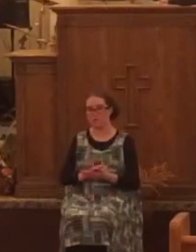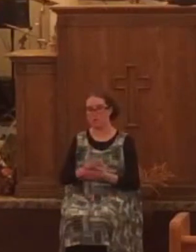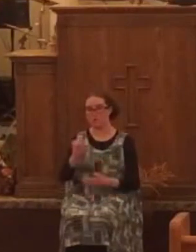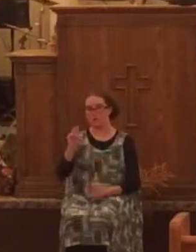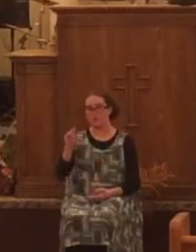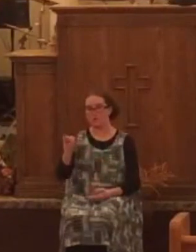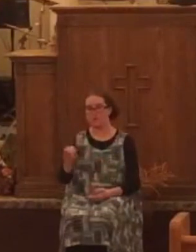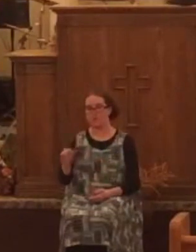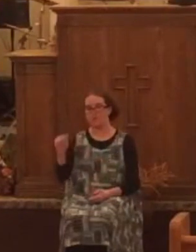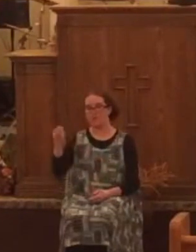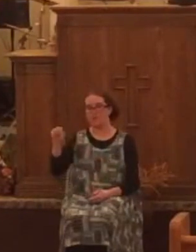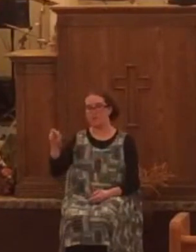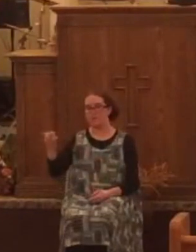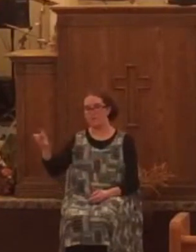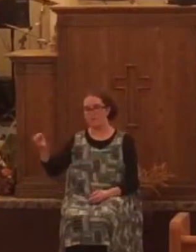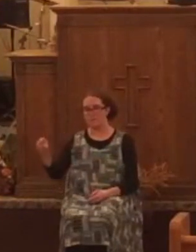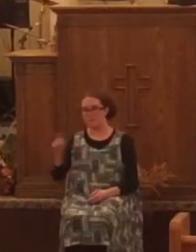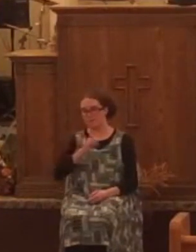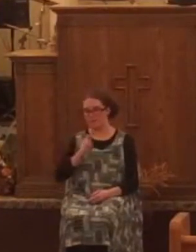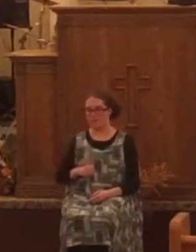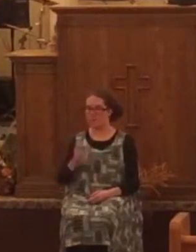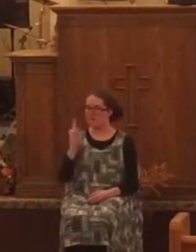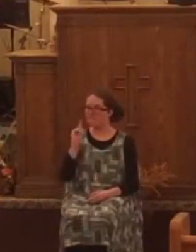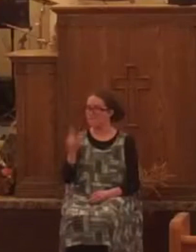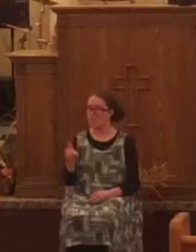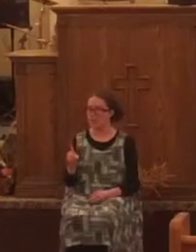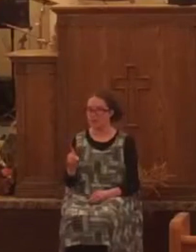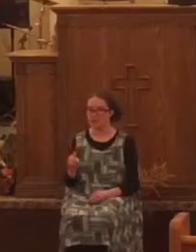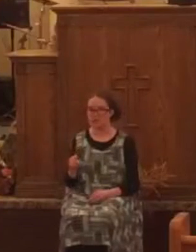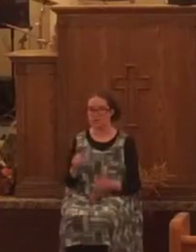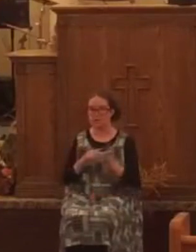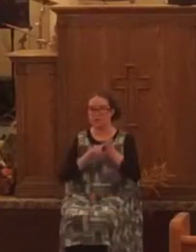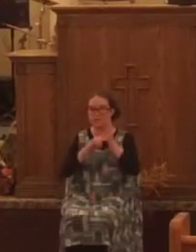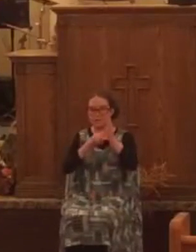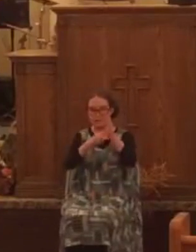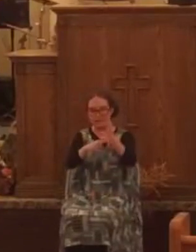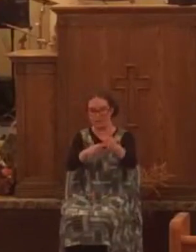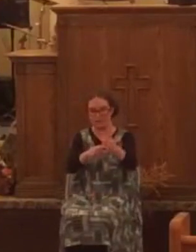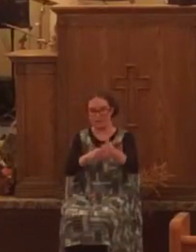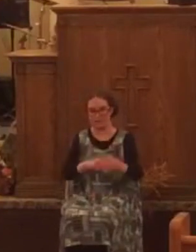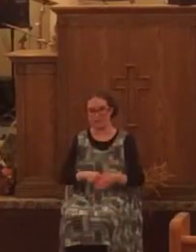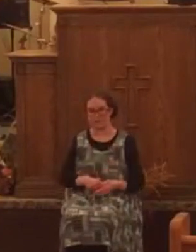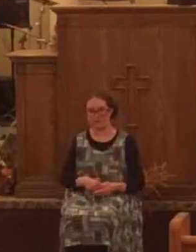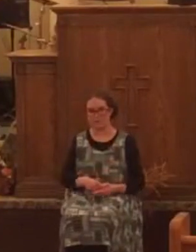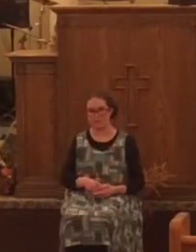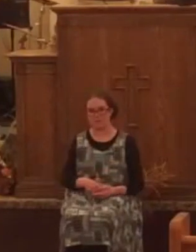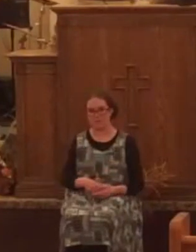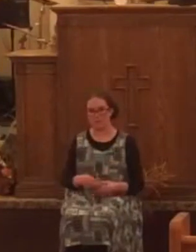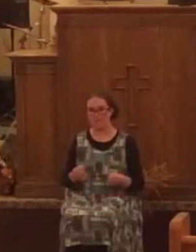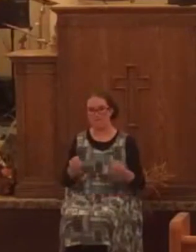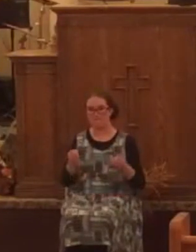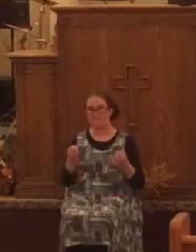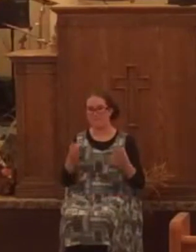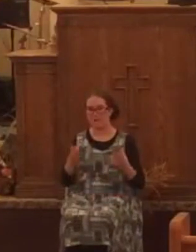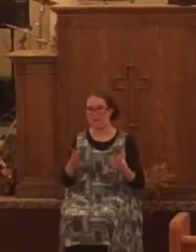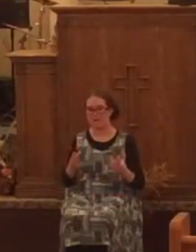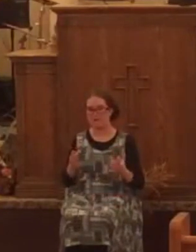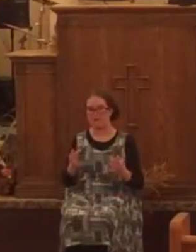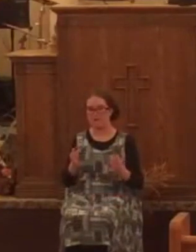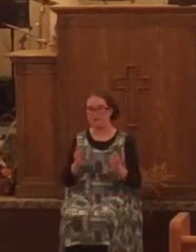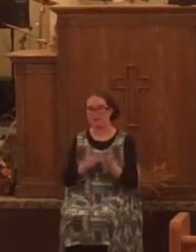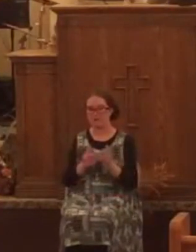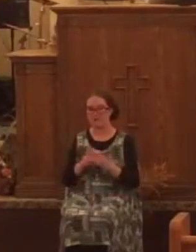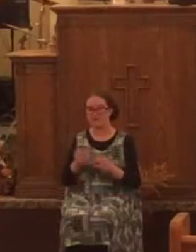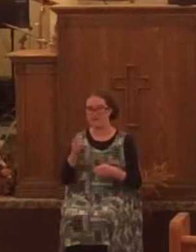Texas. And this is my first experience. Amen. With a bunch of Jesus name